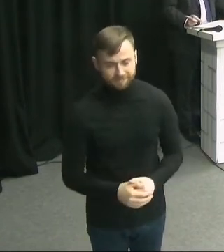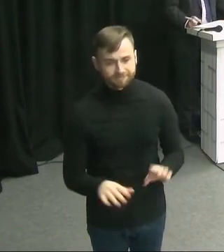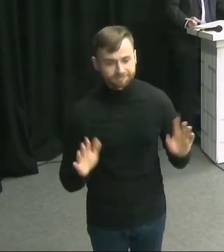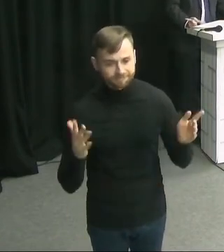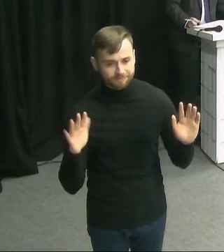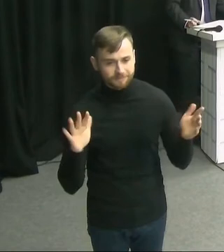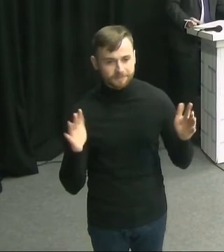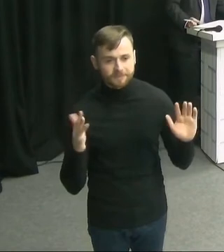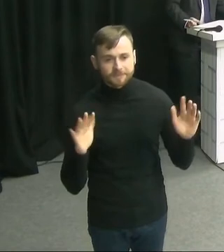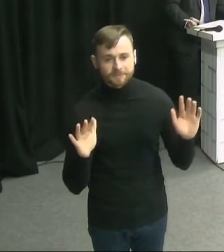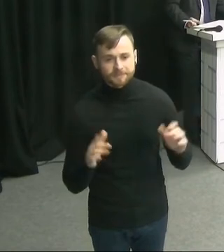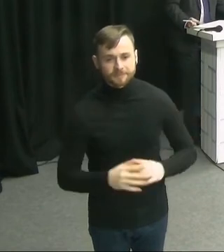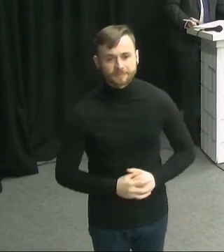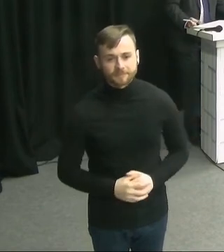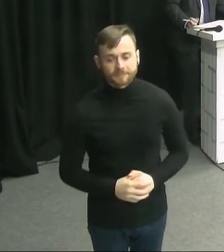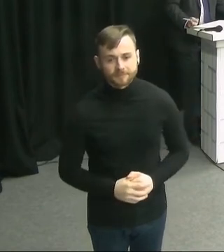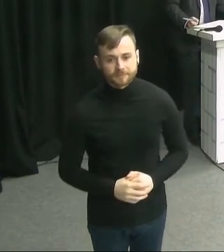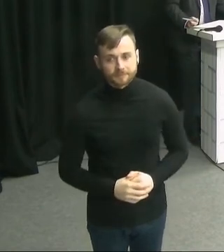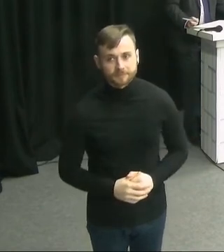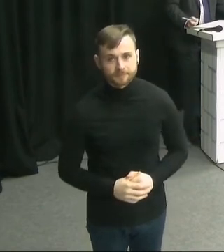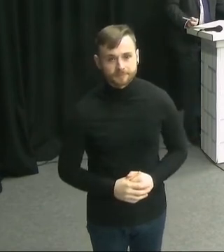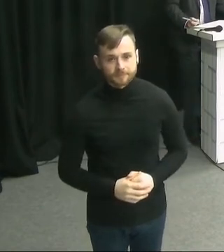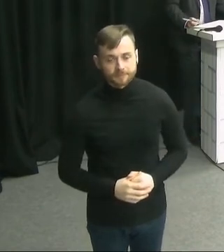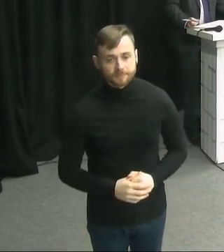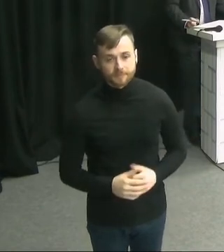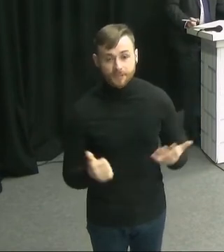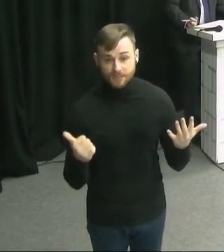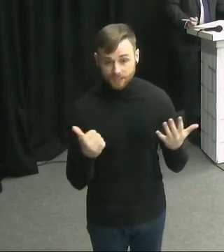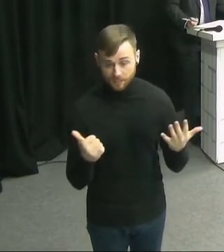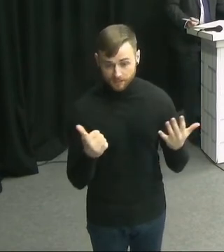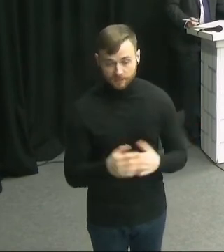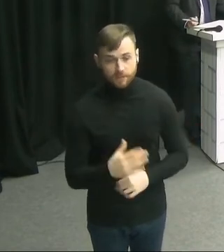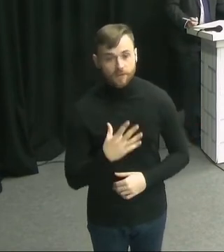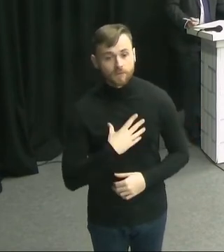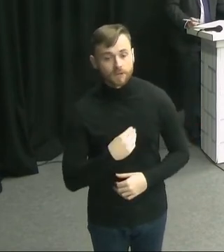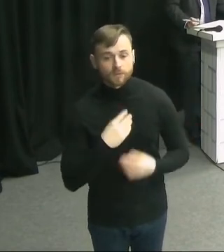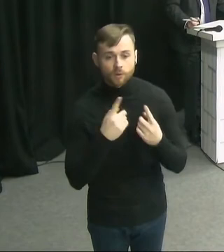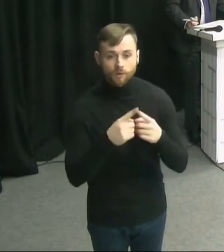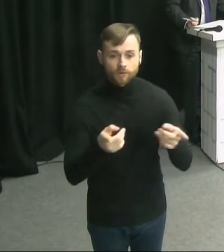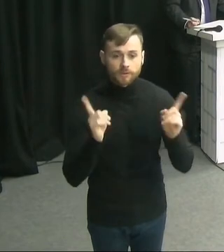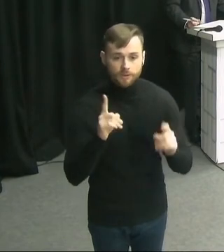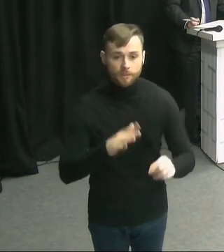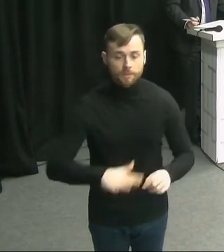update. We need to change the system. We need to create a system from the scratch.